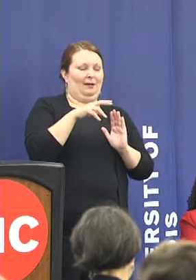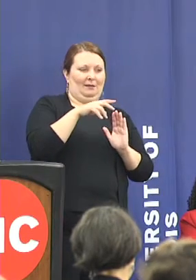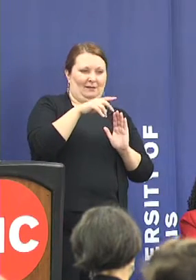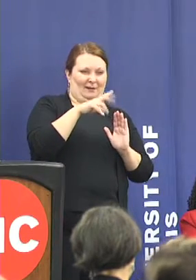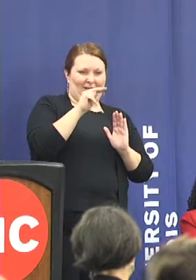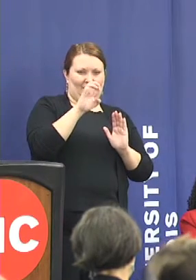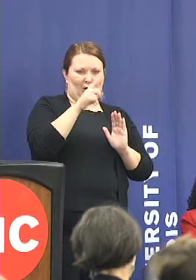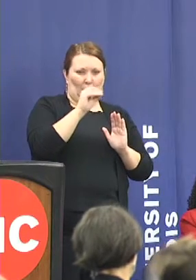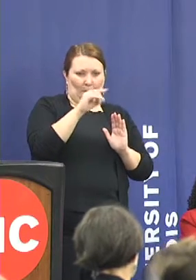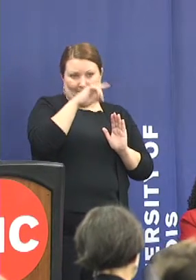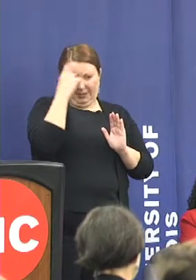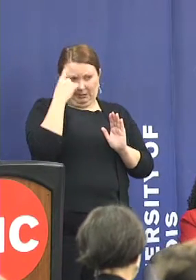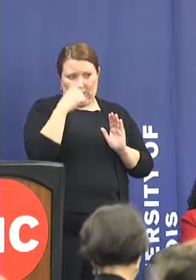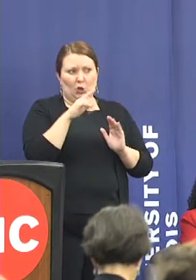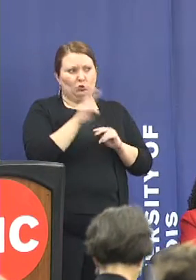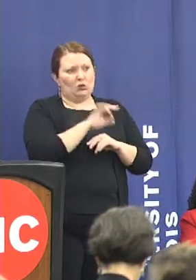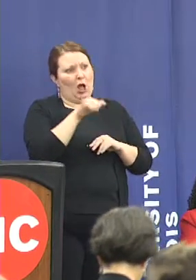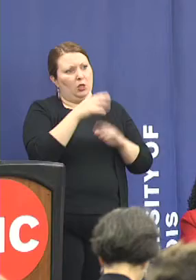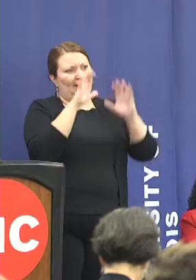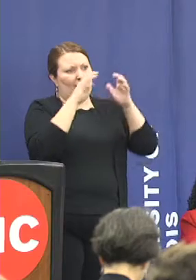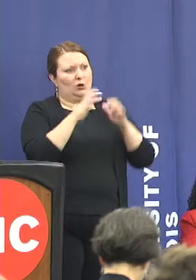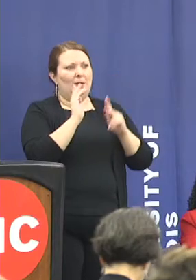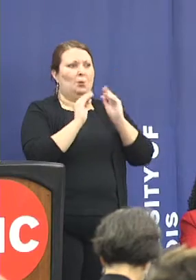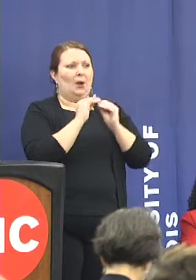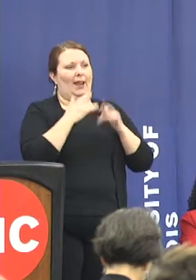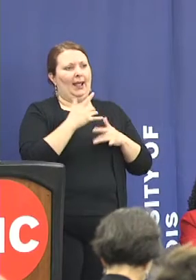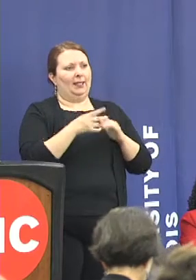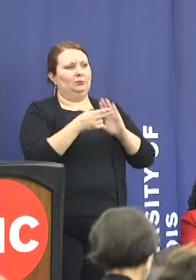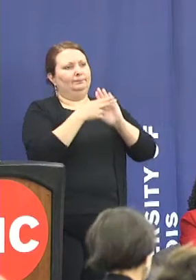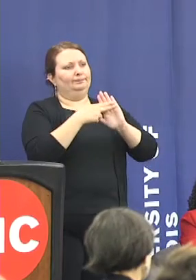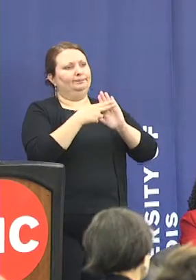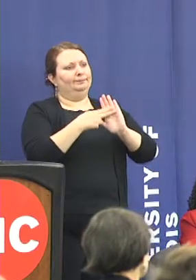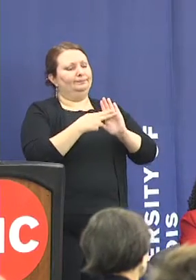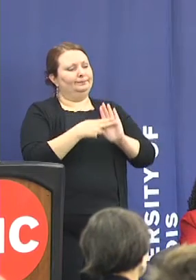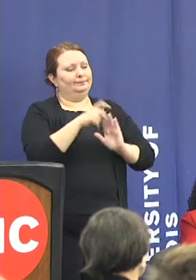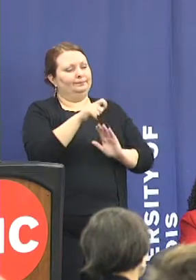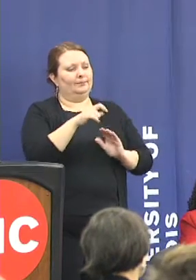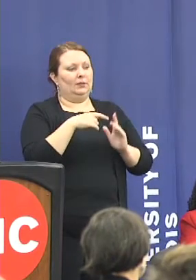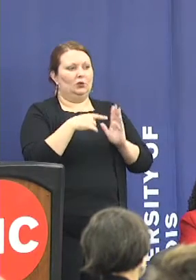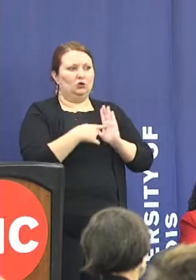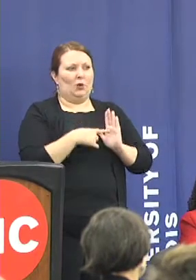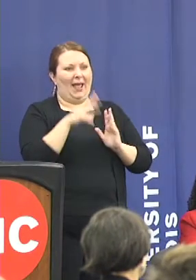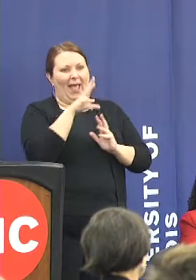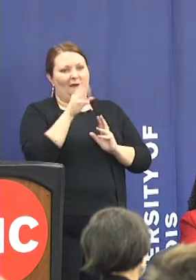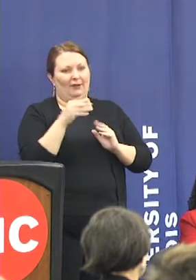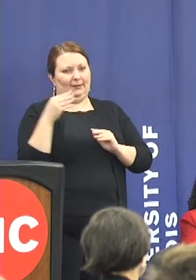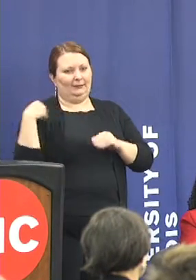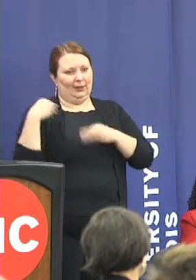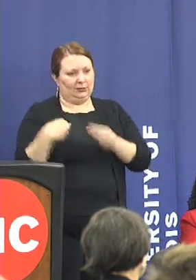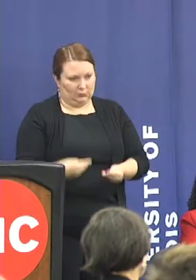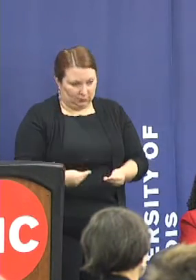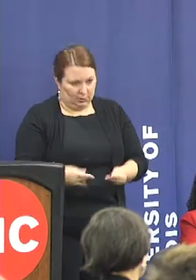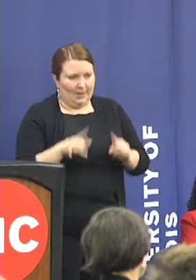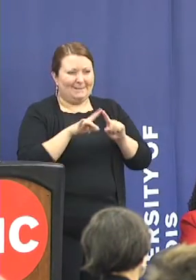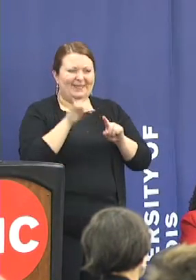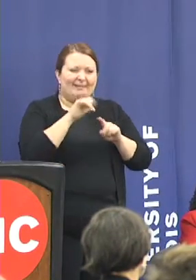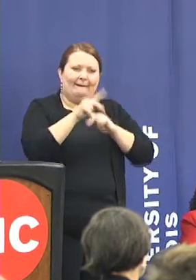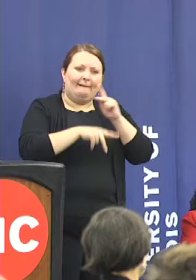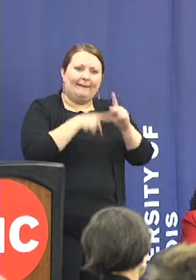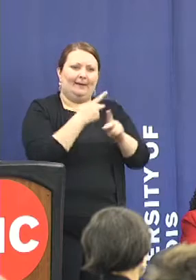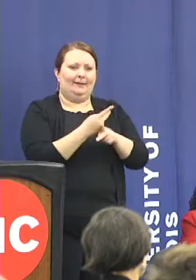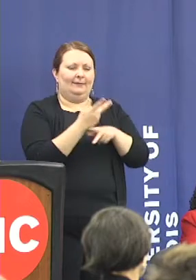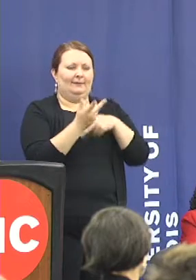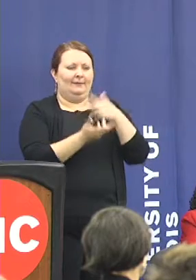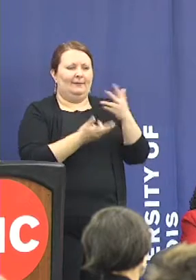would use other categories that people would be more likely to identify that connoted African ancestry. But those kinds of,